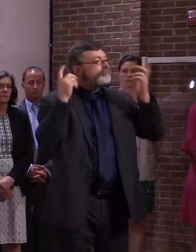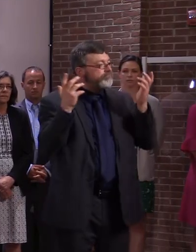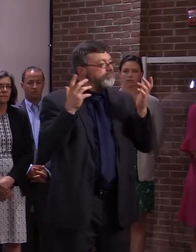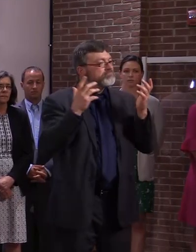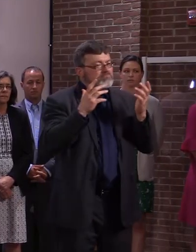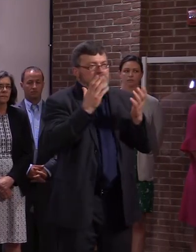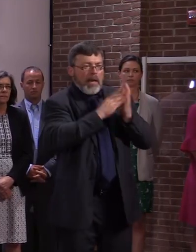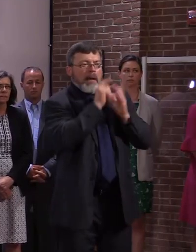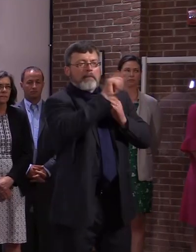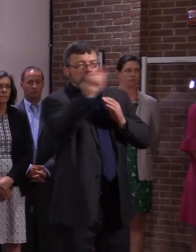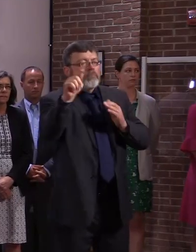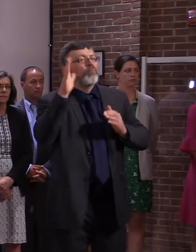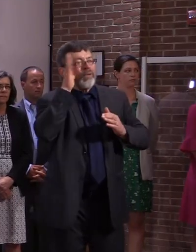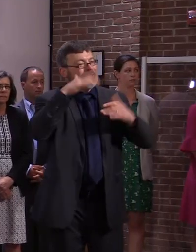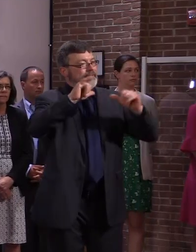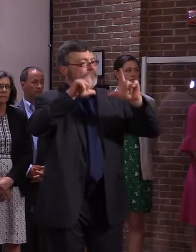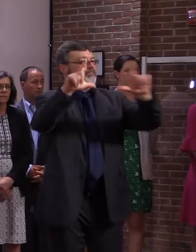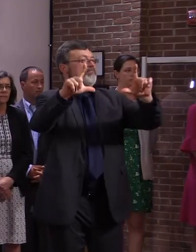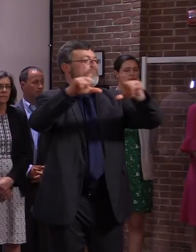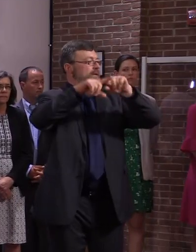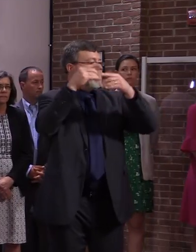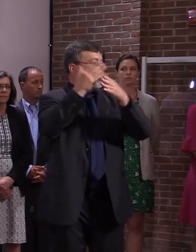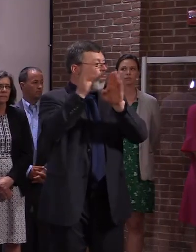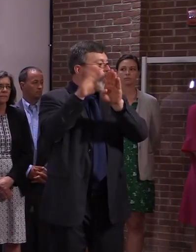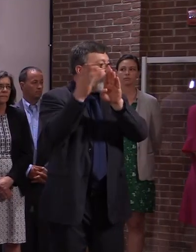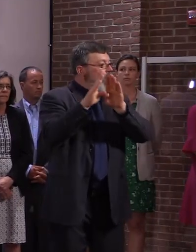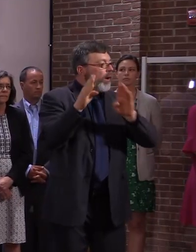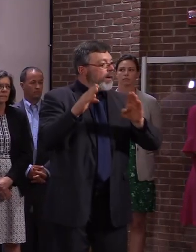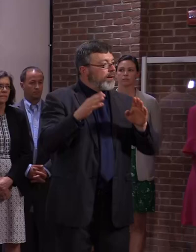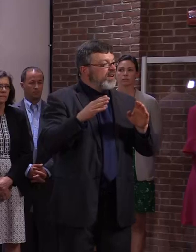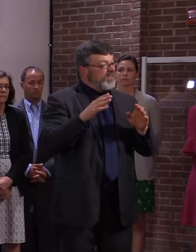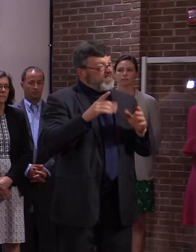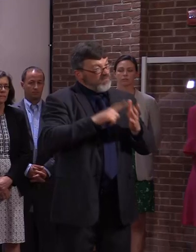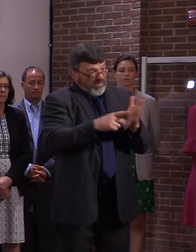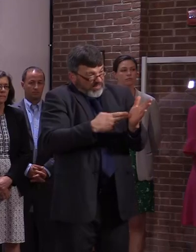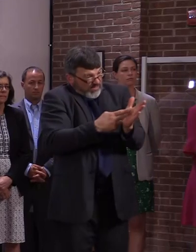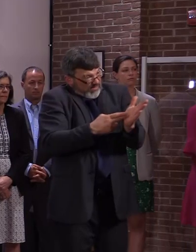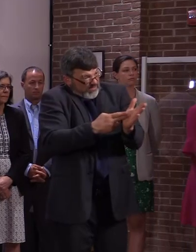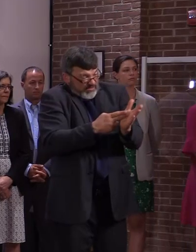so, but it means really going back to normal.